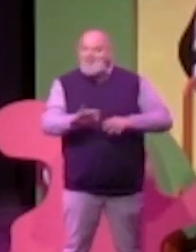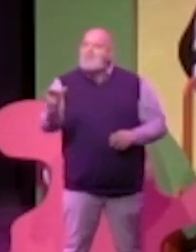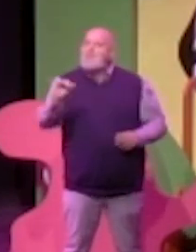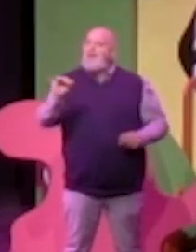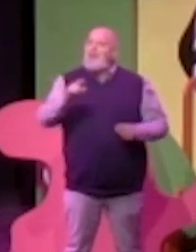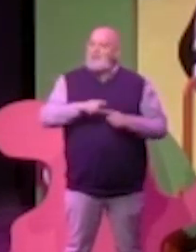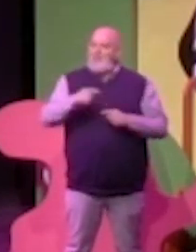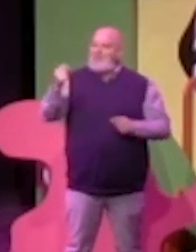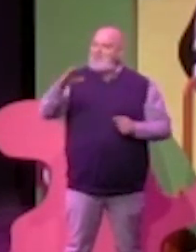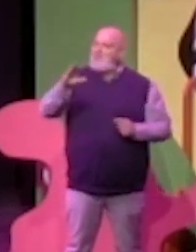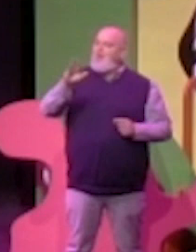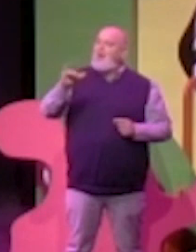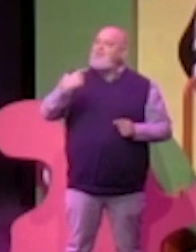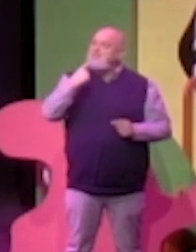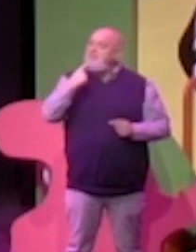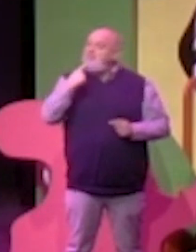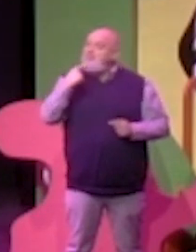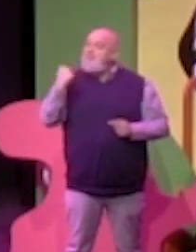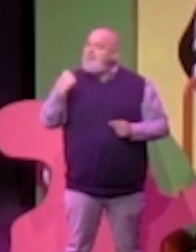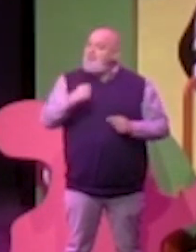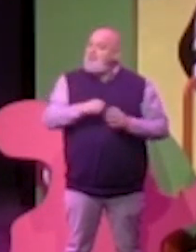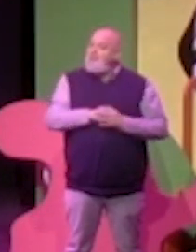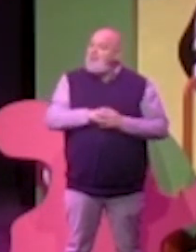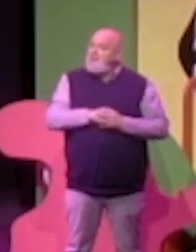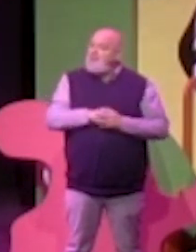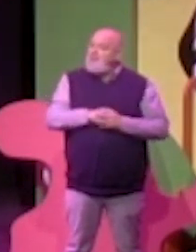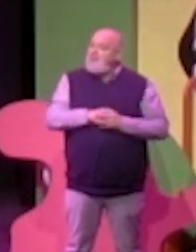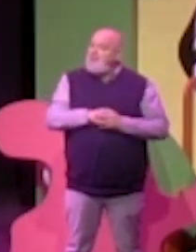was talking about, it is this